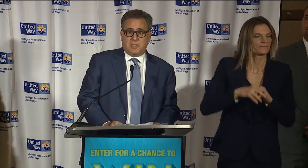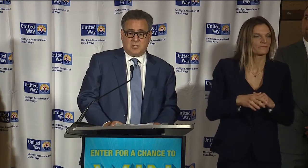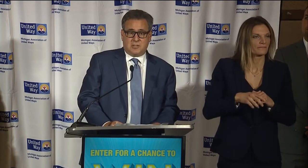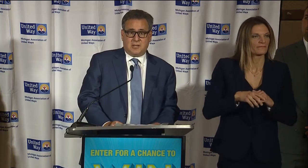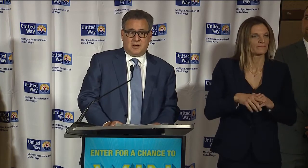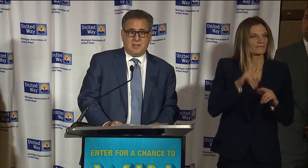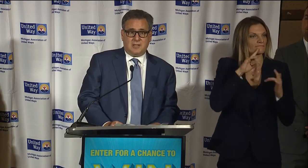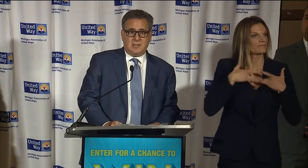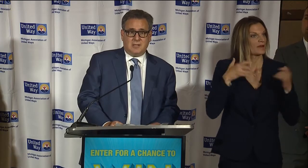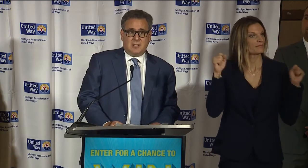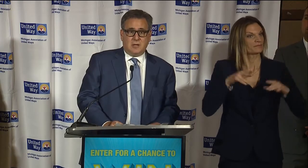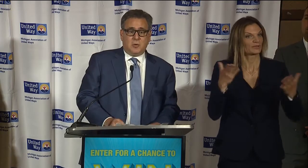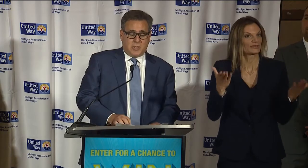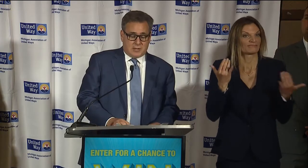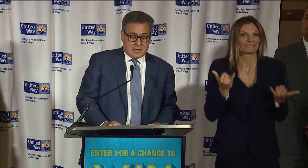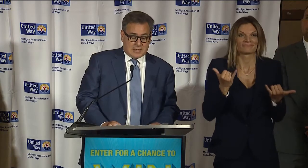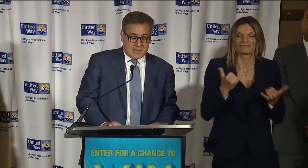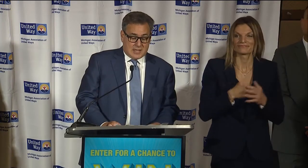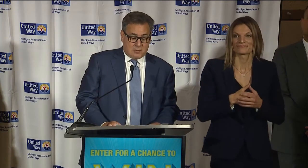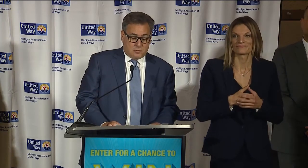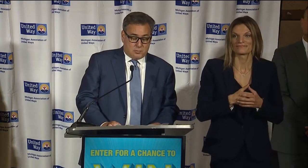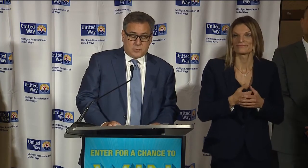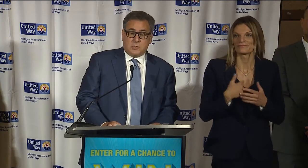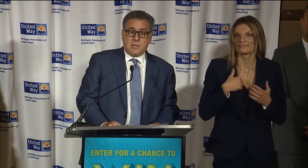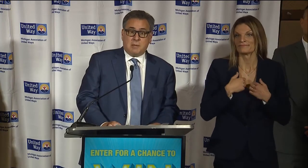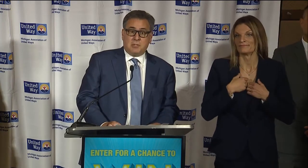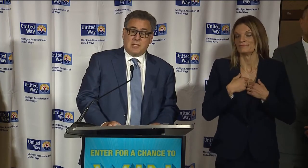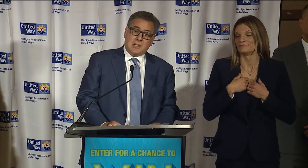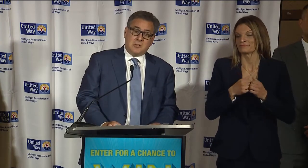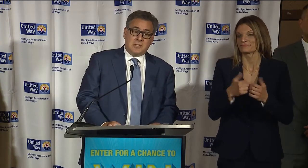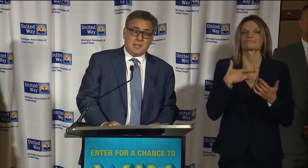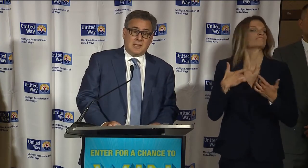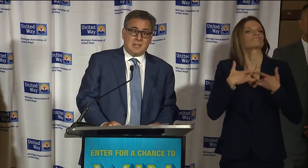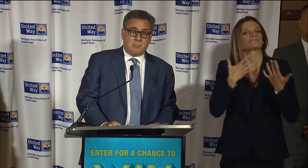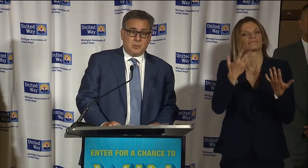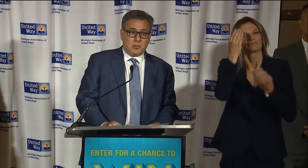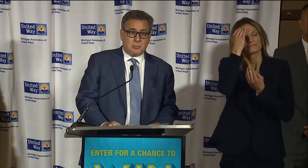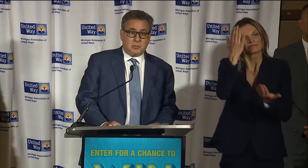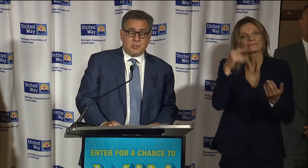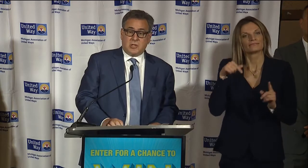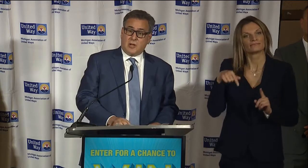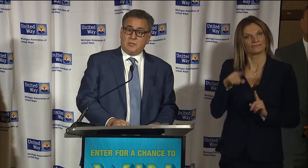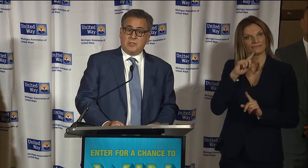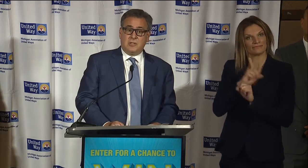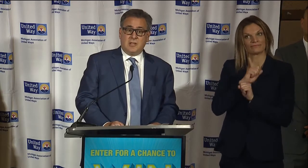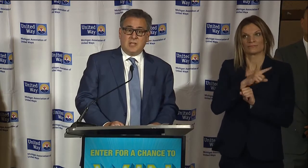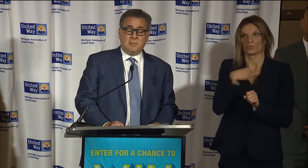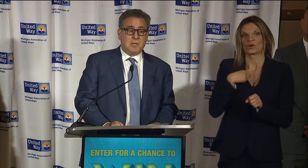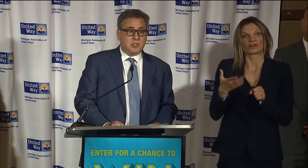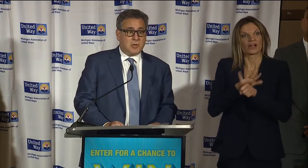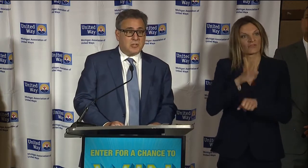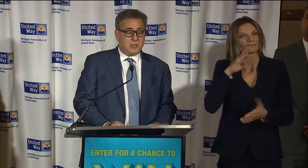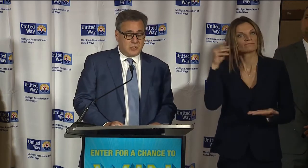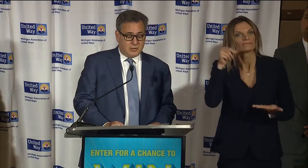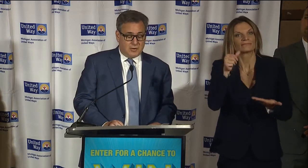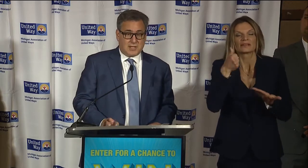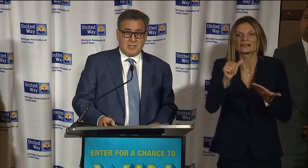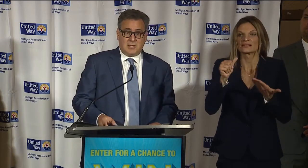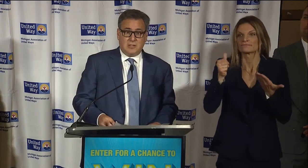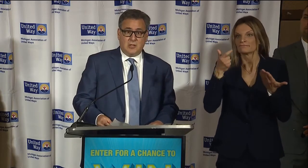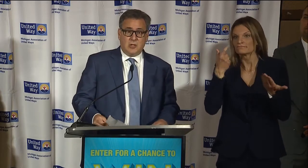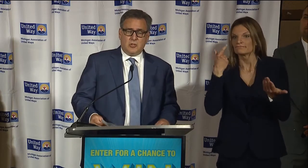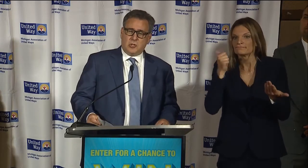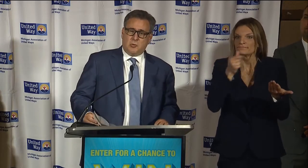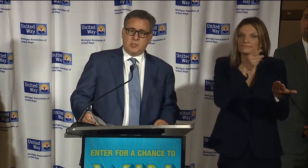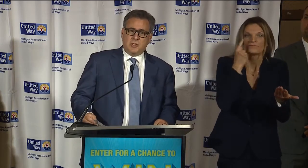excited to be here today. We are excited to be able to actually say that Blue Cross Blue Shield covers the administration of the